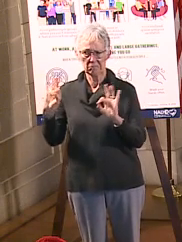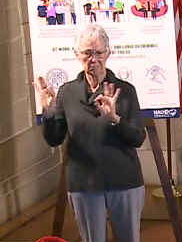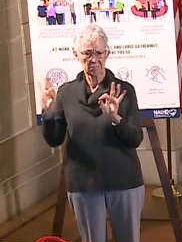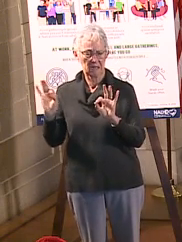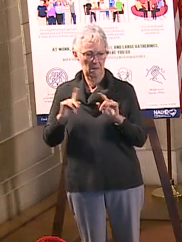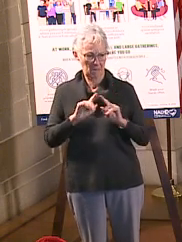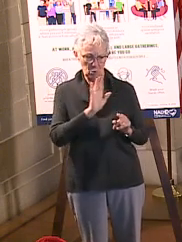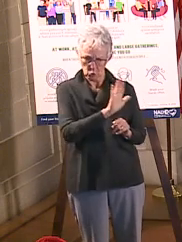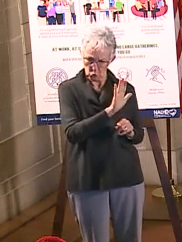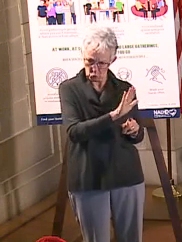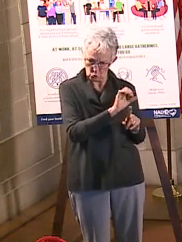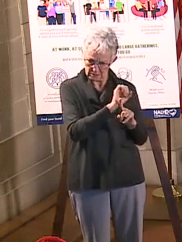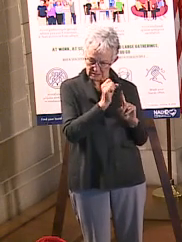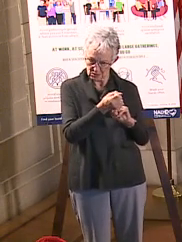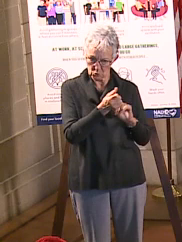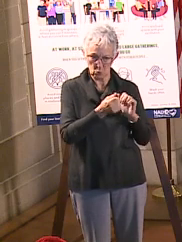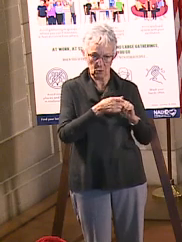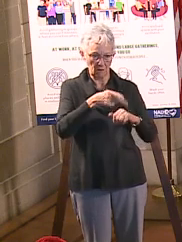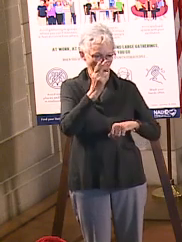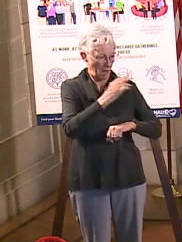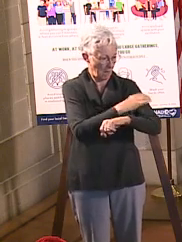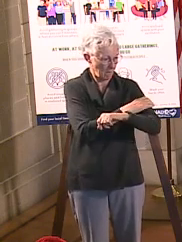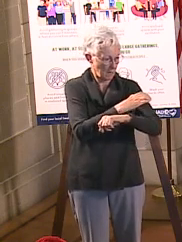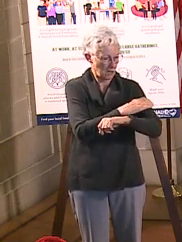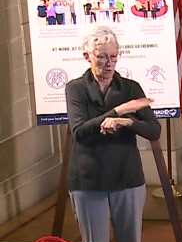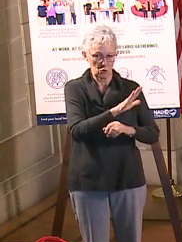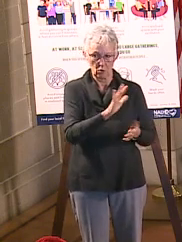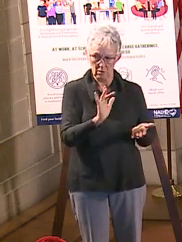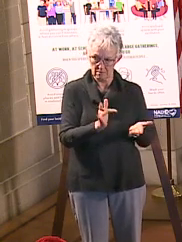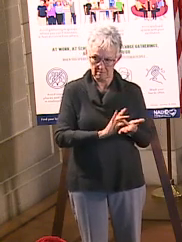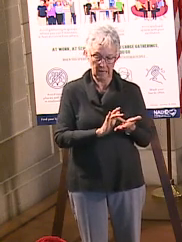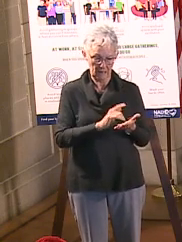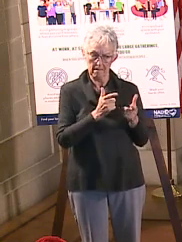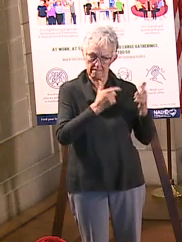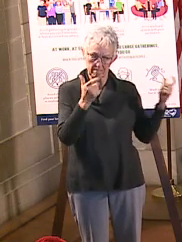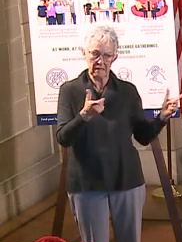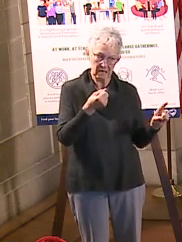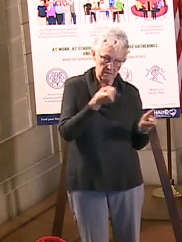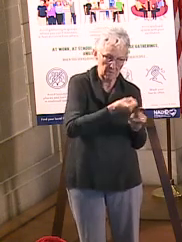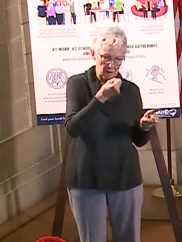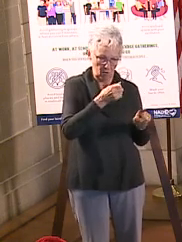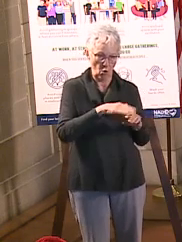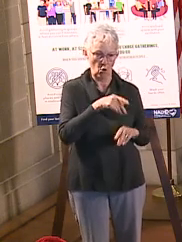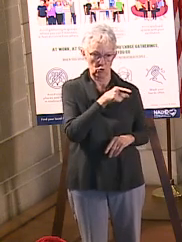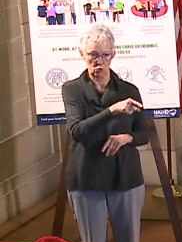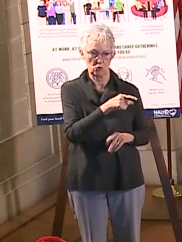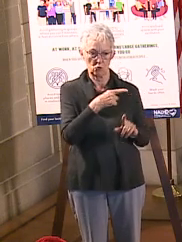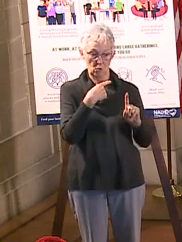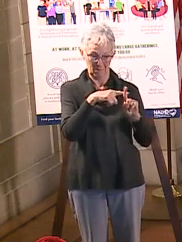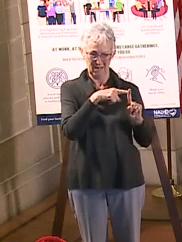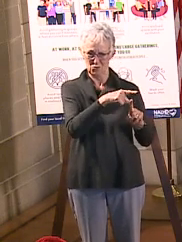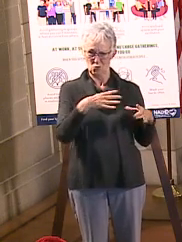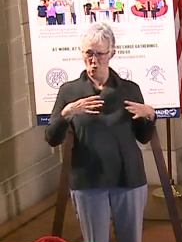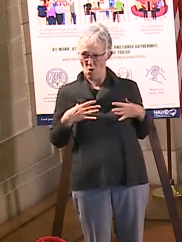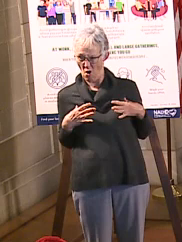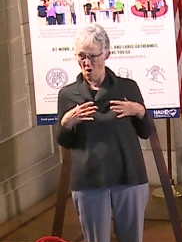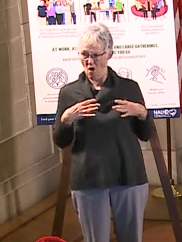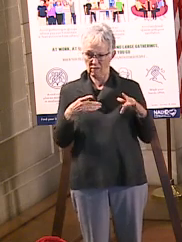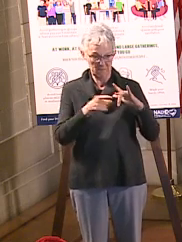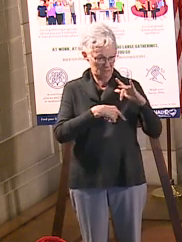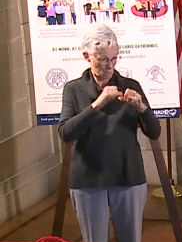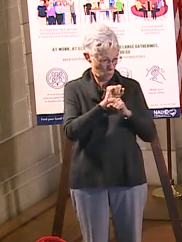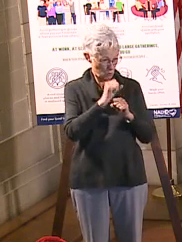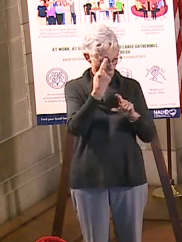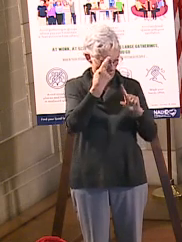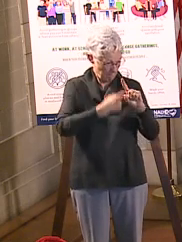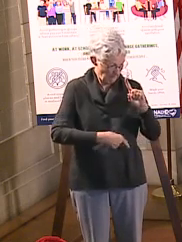with the high blood pressure and the medicine you were taking, had a big impact on you, and again, you were out of work for a month. So this is something that even